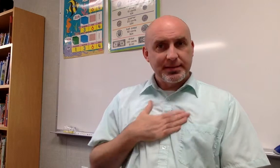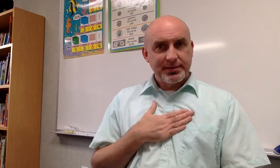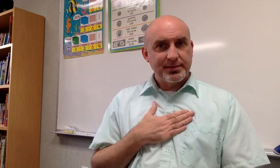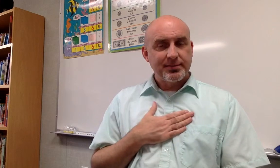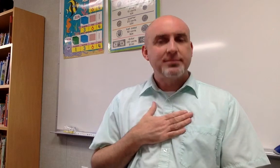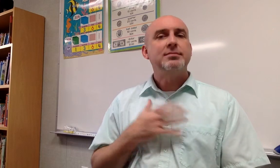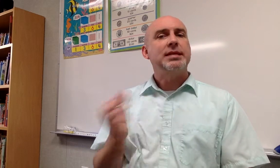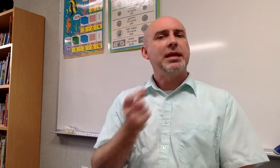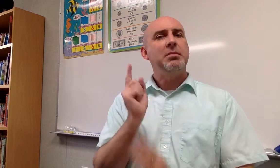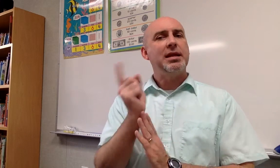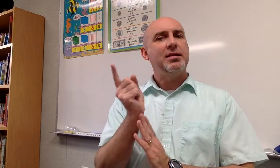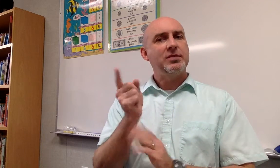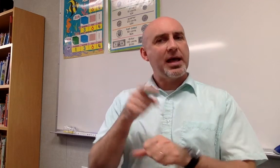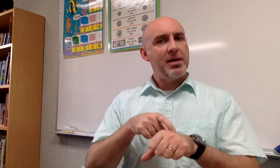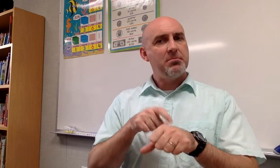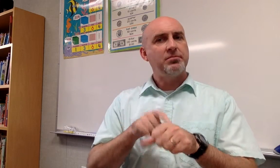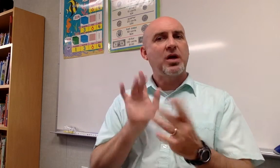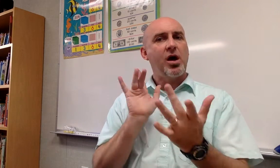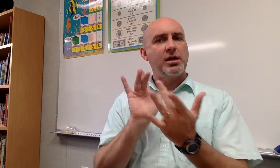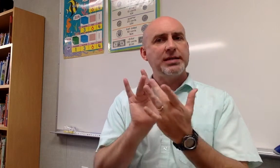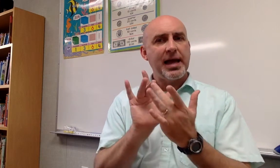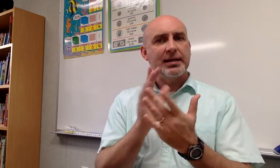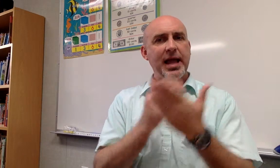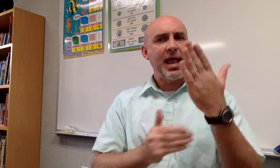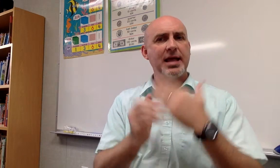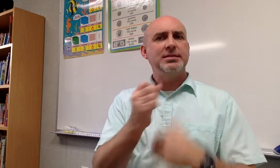please take a minute of time, contact